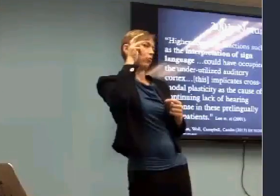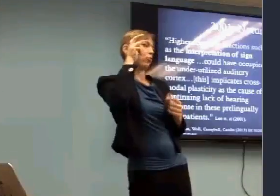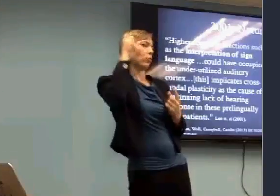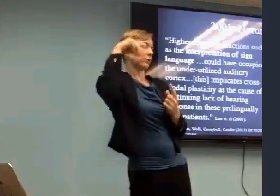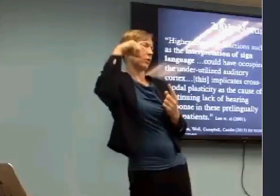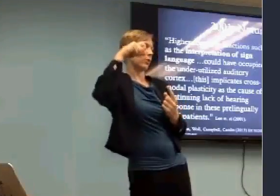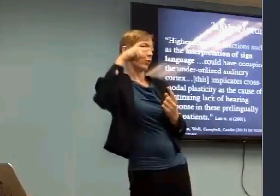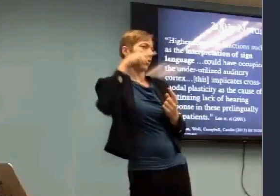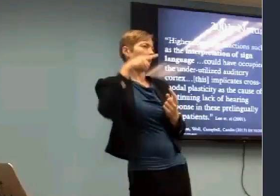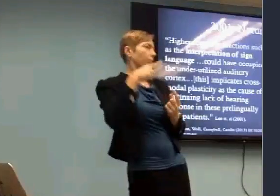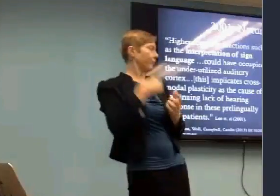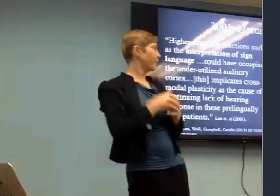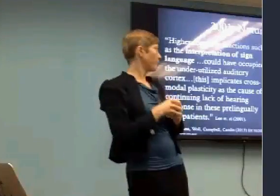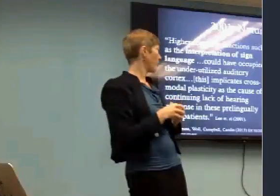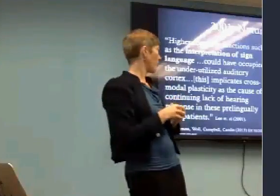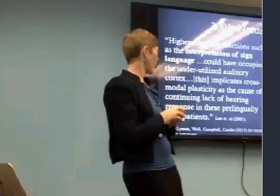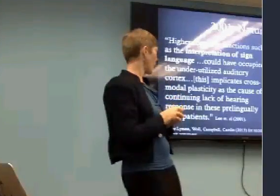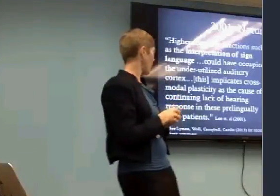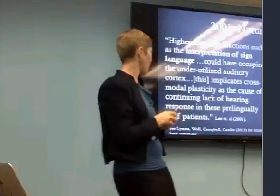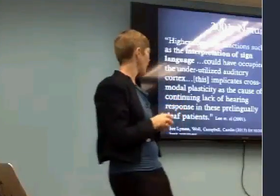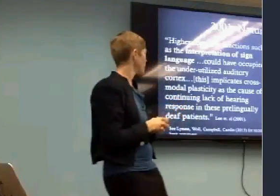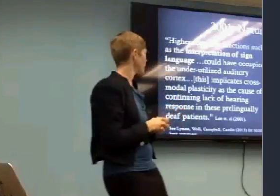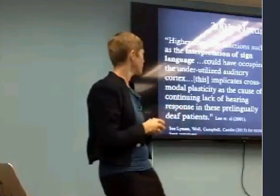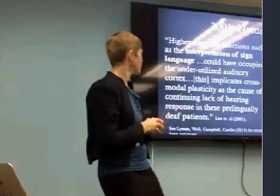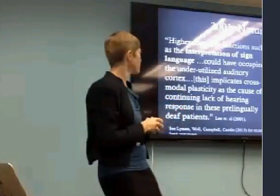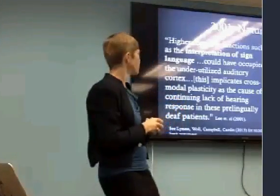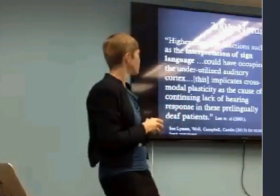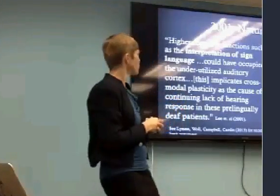process auditory stimulation.